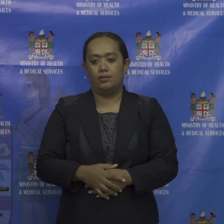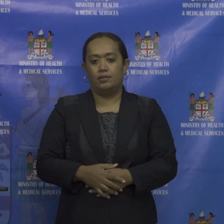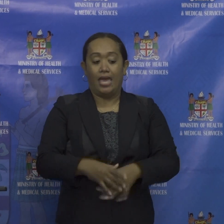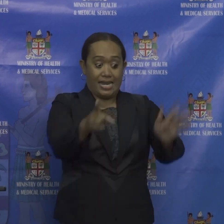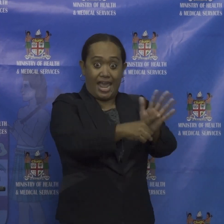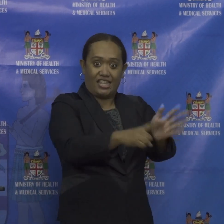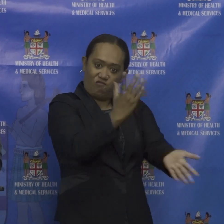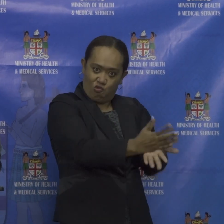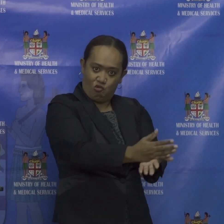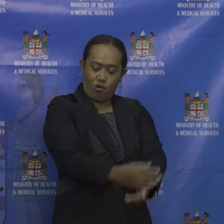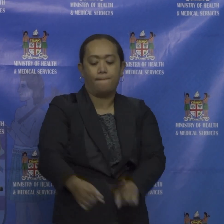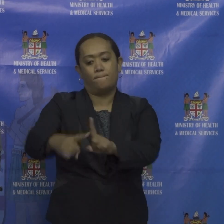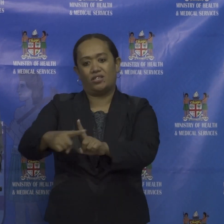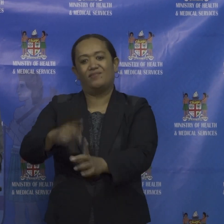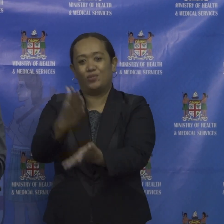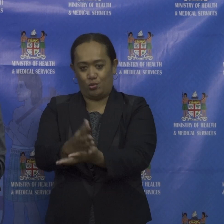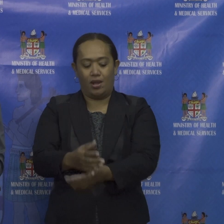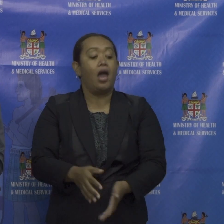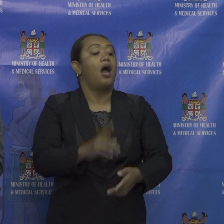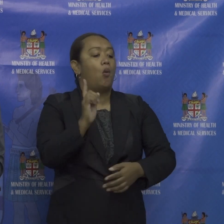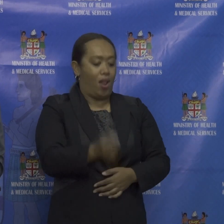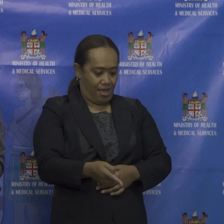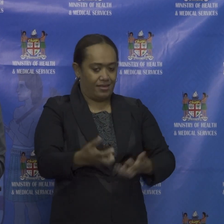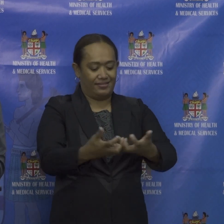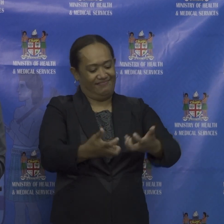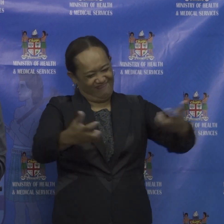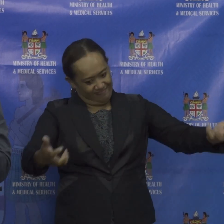negative, then we're going to be able to say, okay, now we are ready to